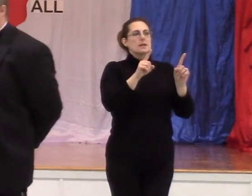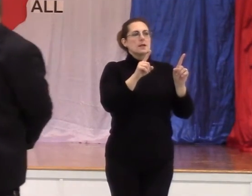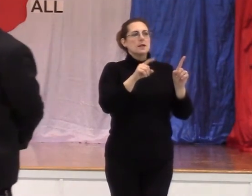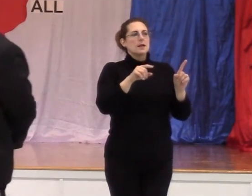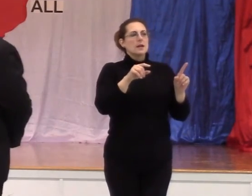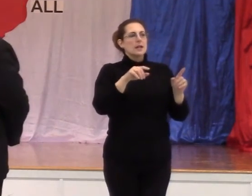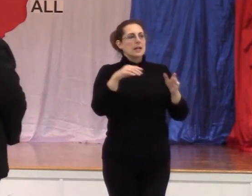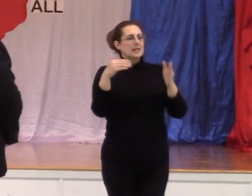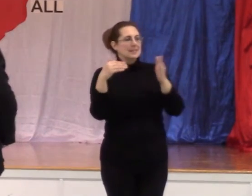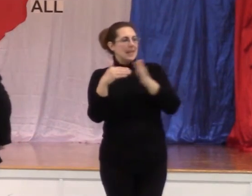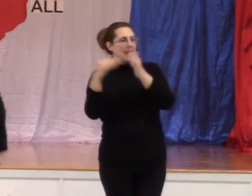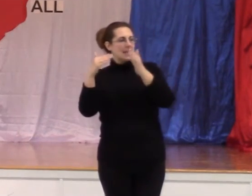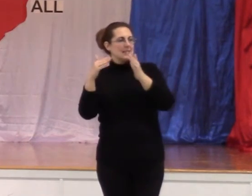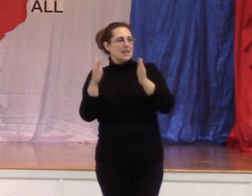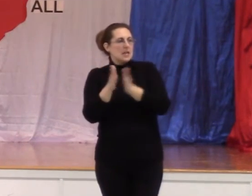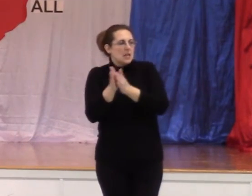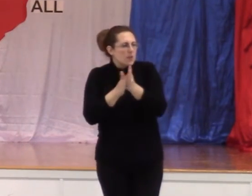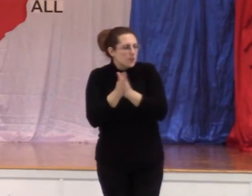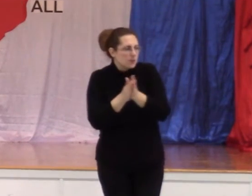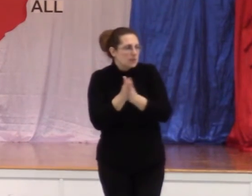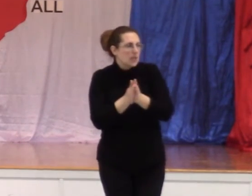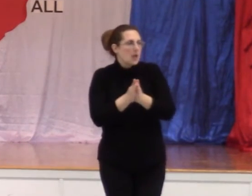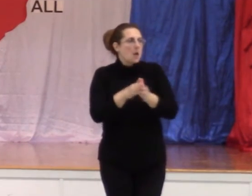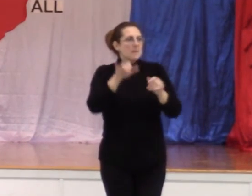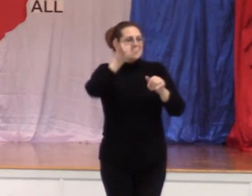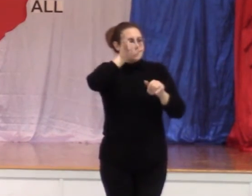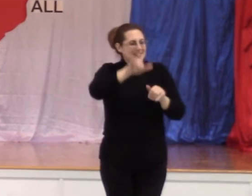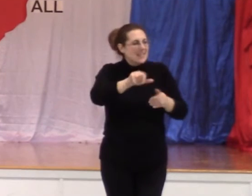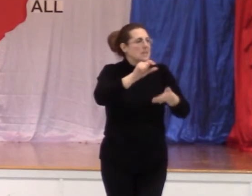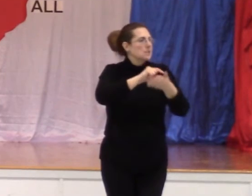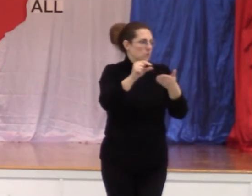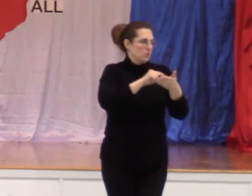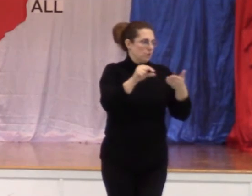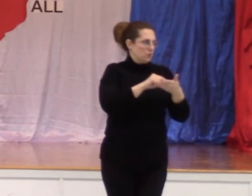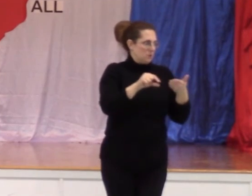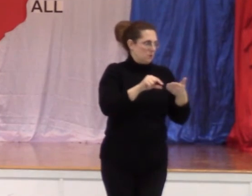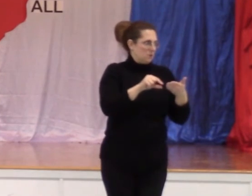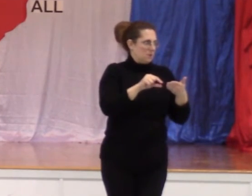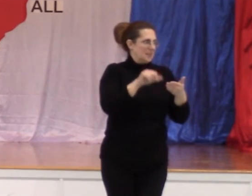it is anti-enthusiastic in that it stays to Scripture.